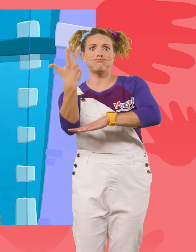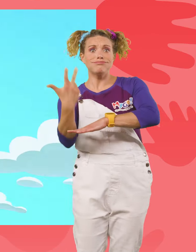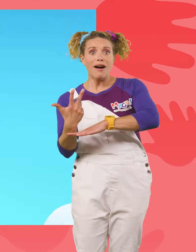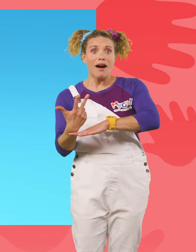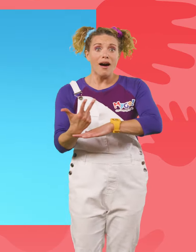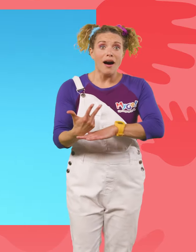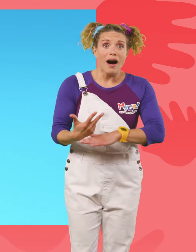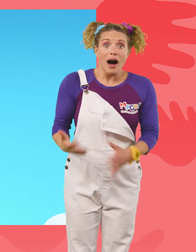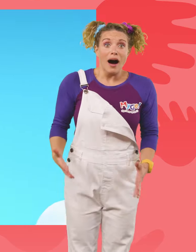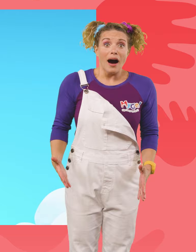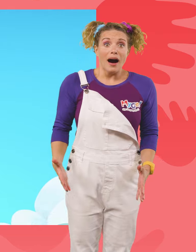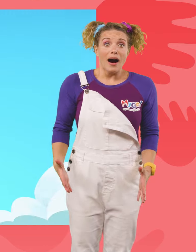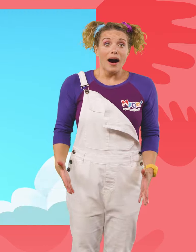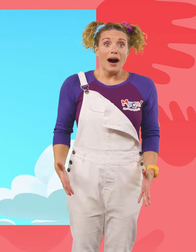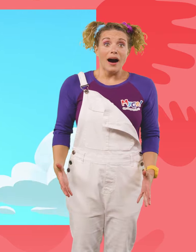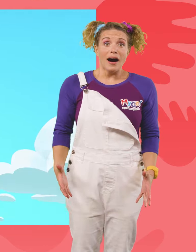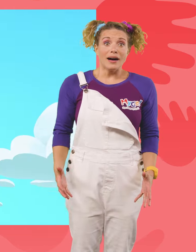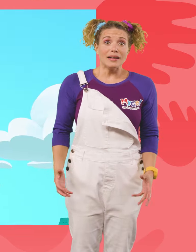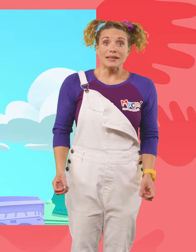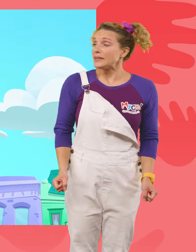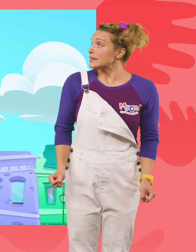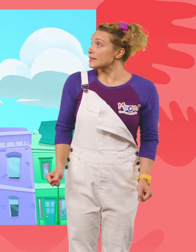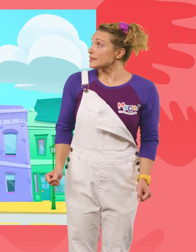Falling from the sky!